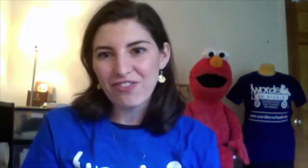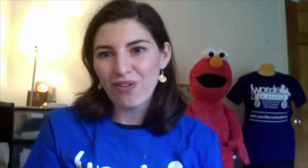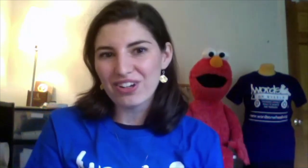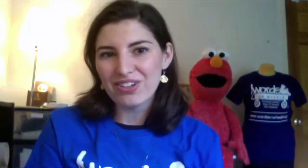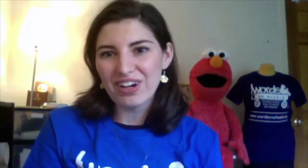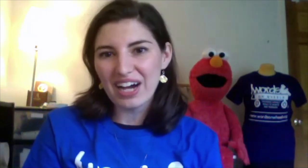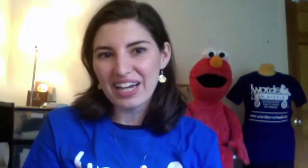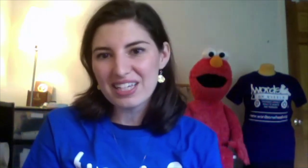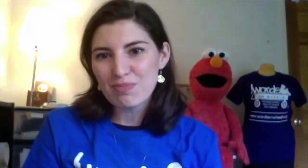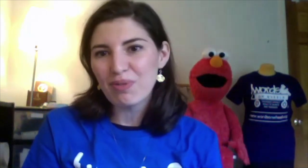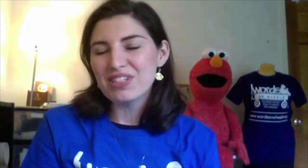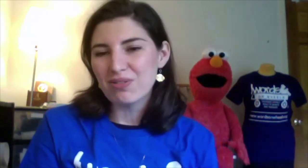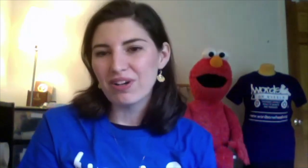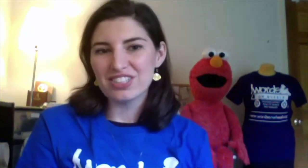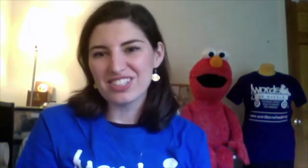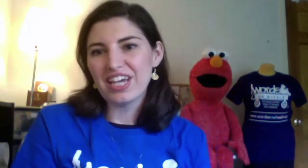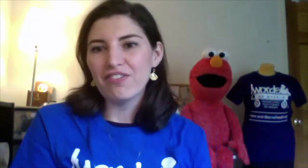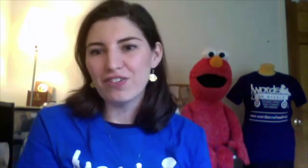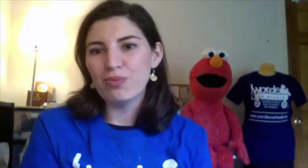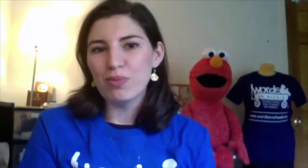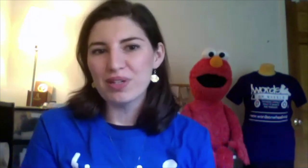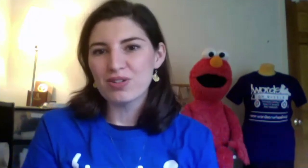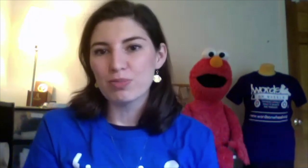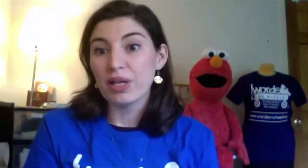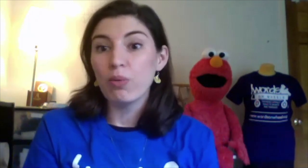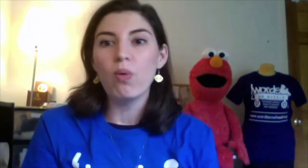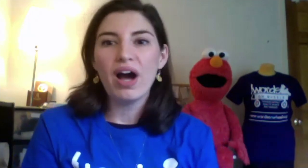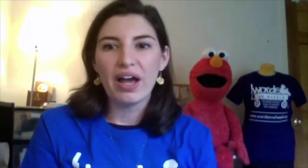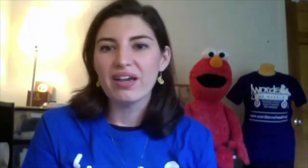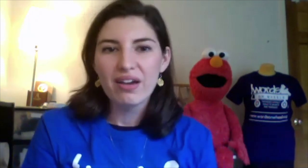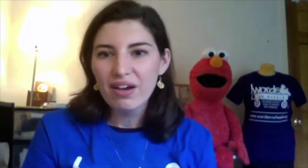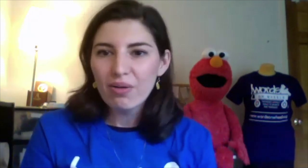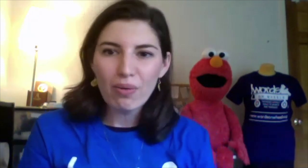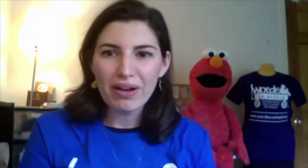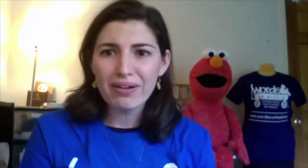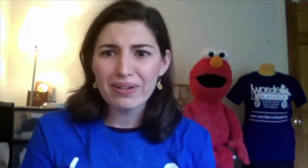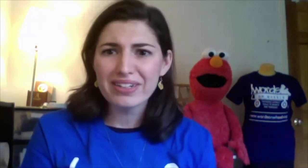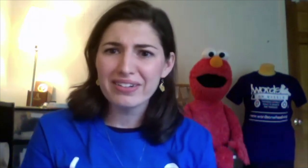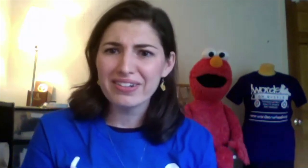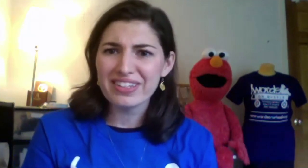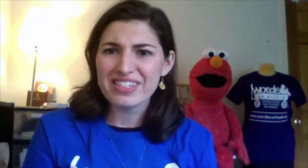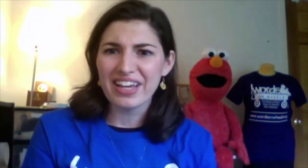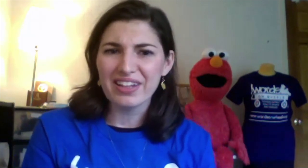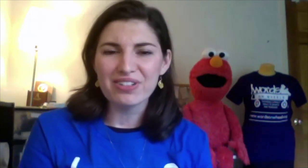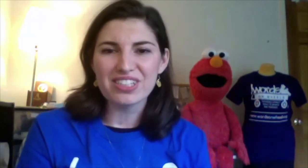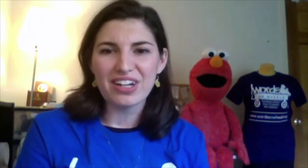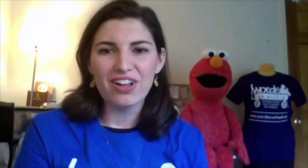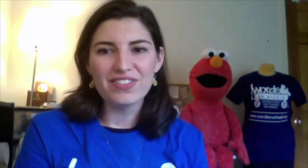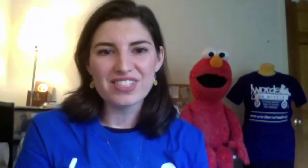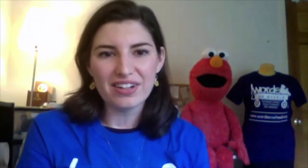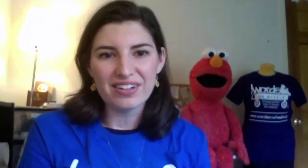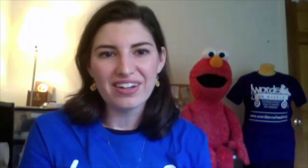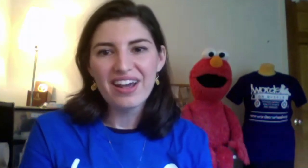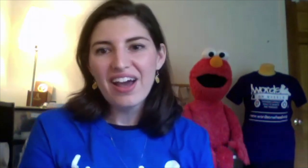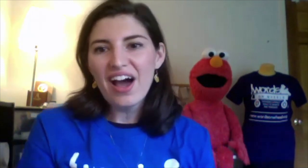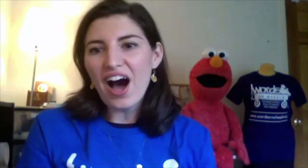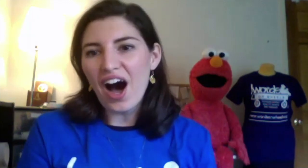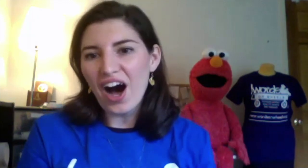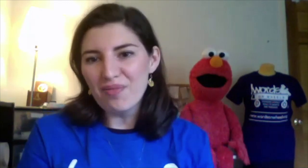you guys, but we did want to just take a few moments to explain why. Why are we doing the sign language thing all of a sudden? So